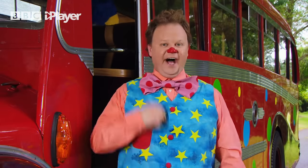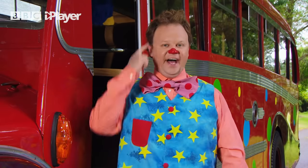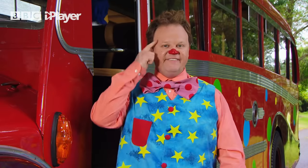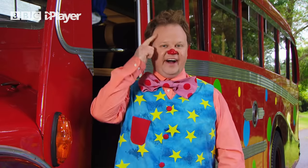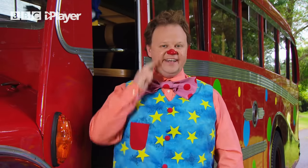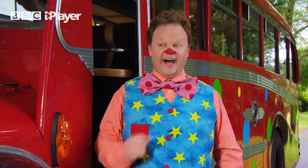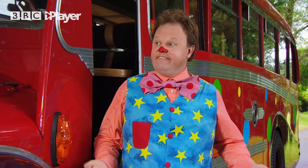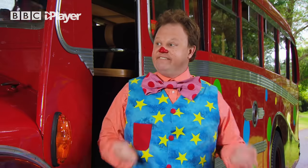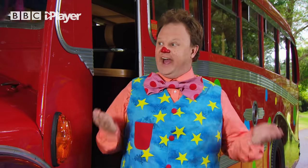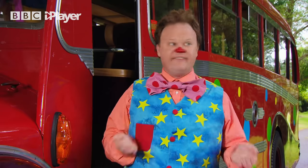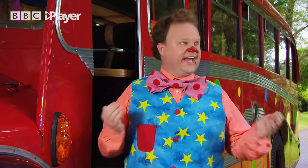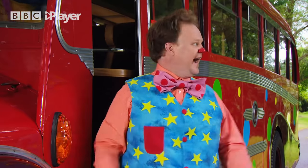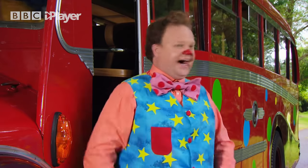i wonder where we are